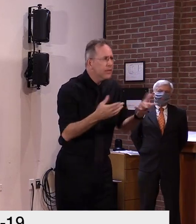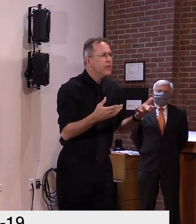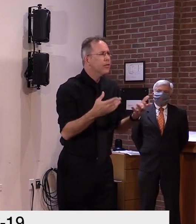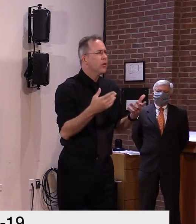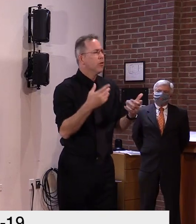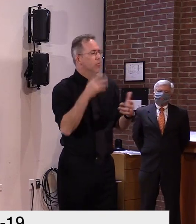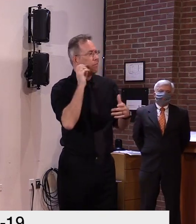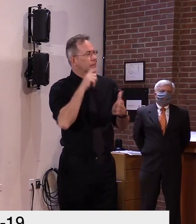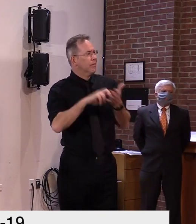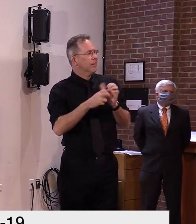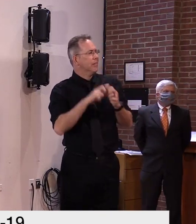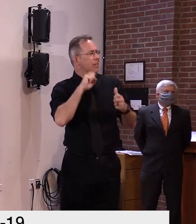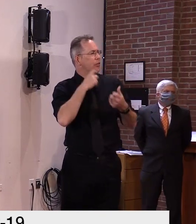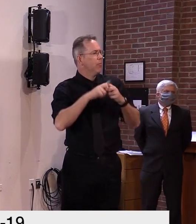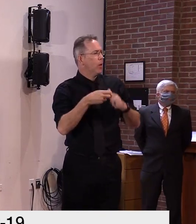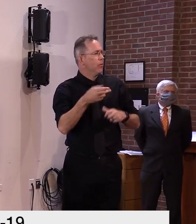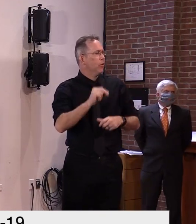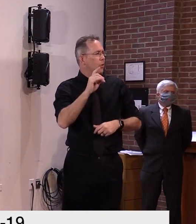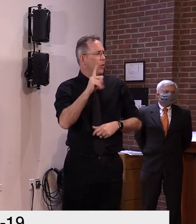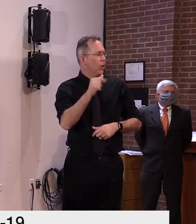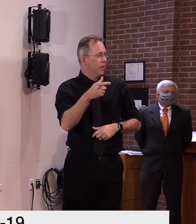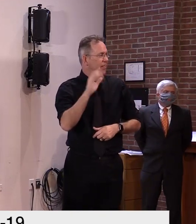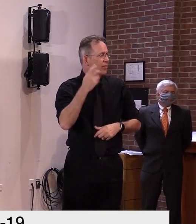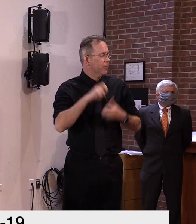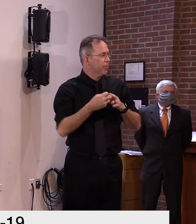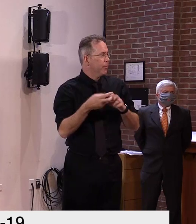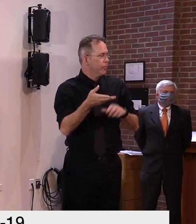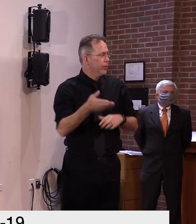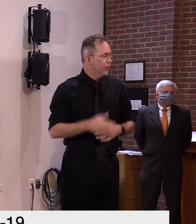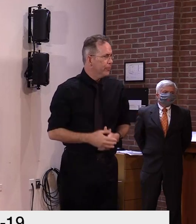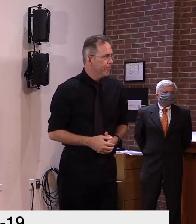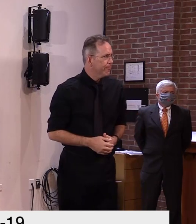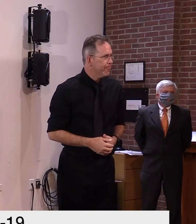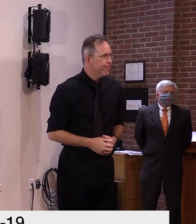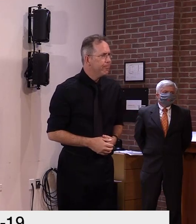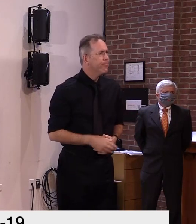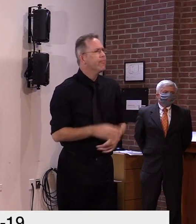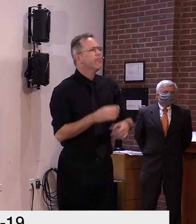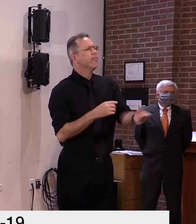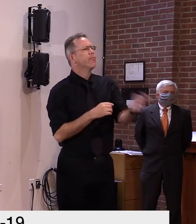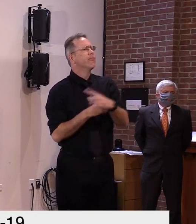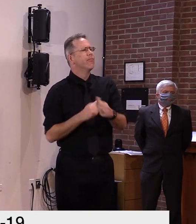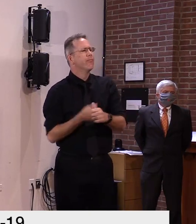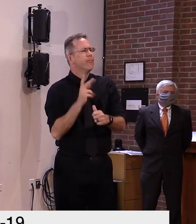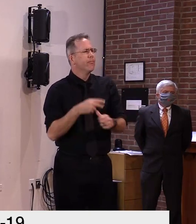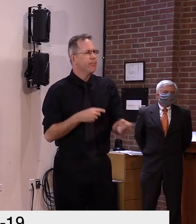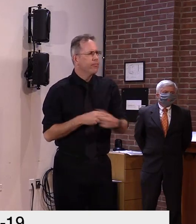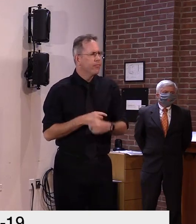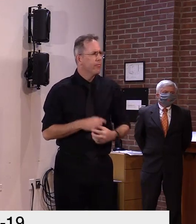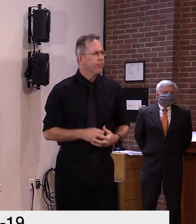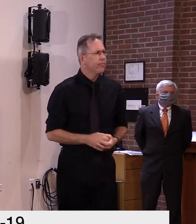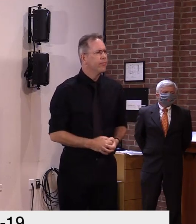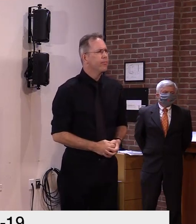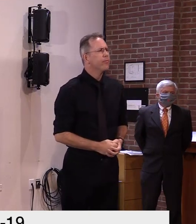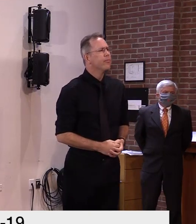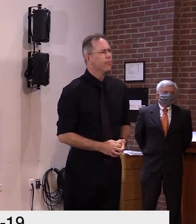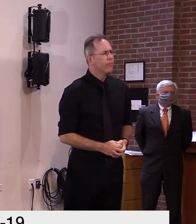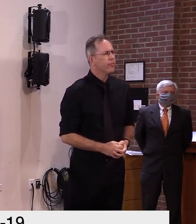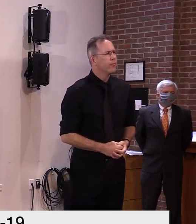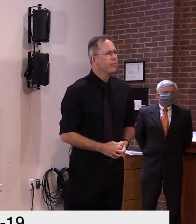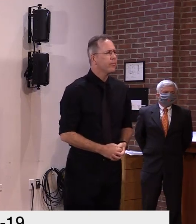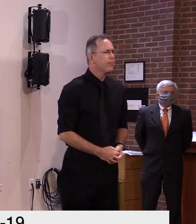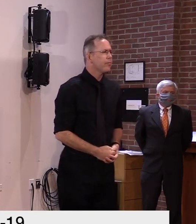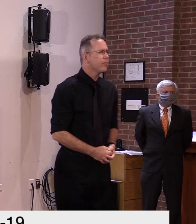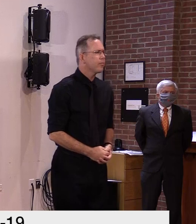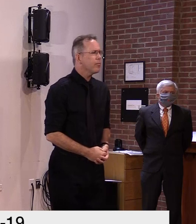Dakota, even with the amount of testing they're doing. Then I guess maybe this is more a question for the governor, but so we're, if I'm not mistaken, at our